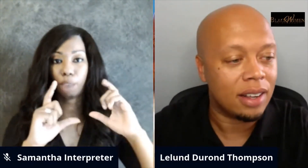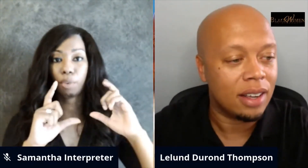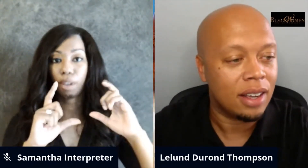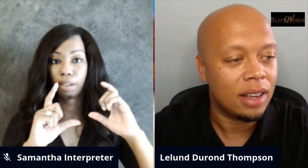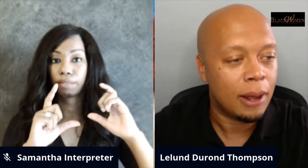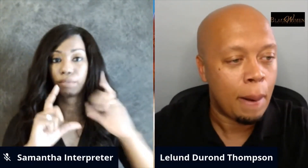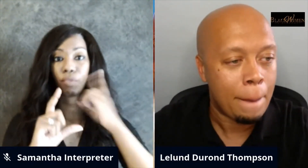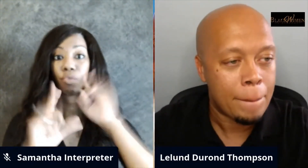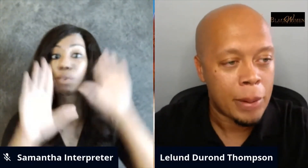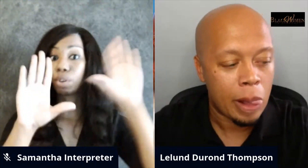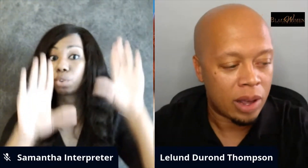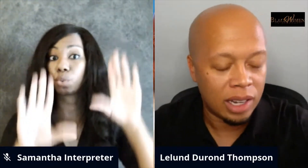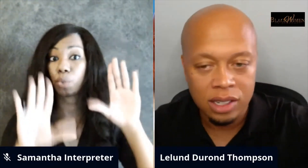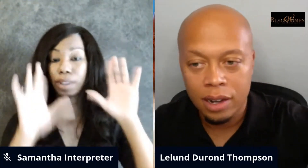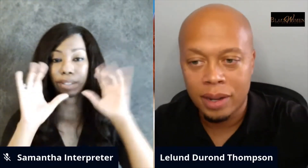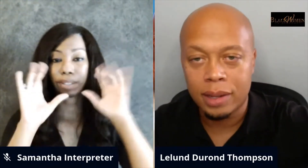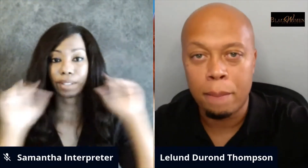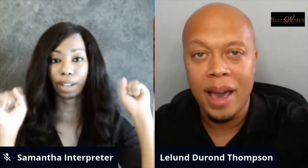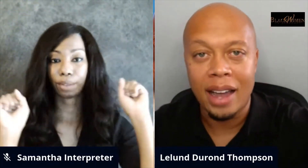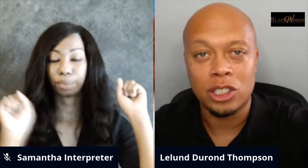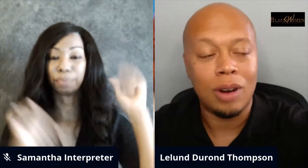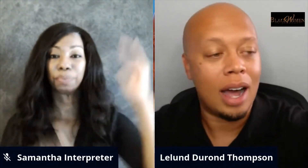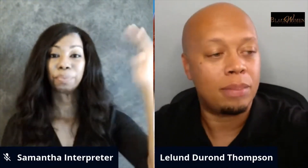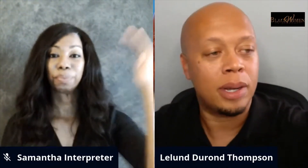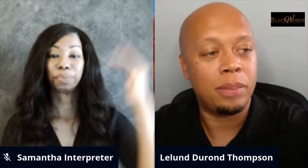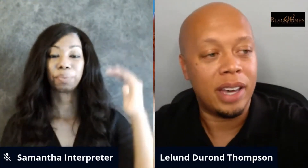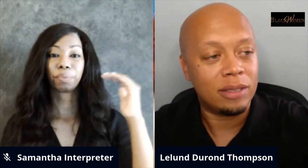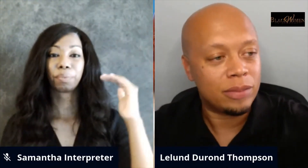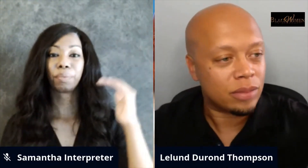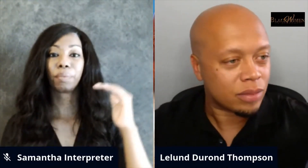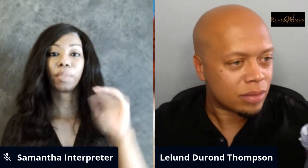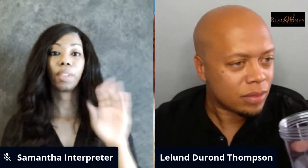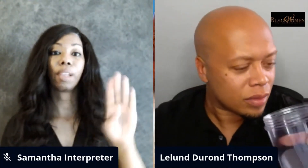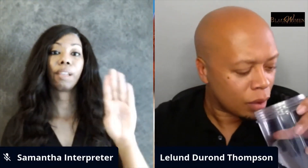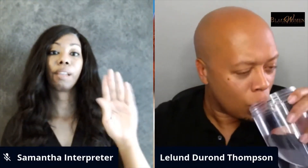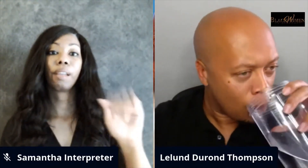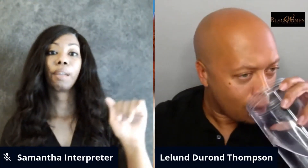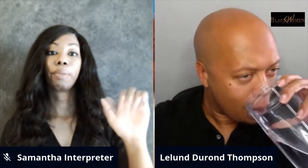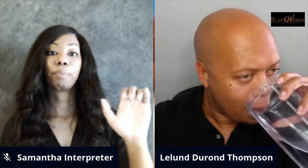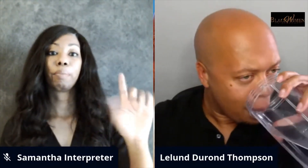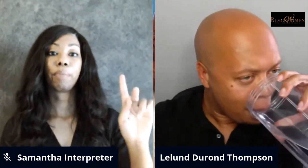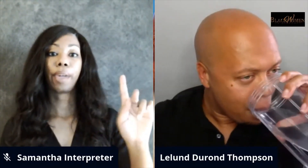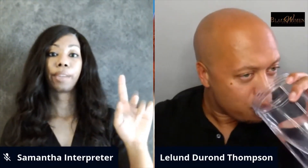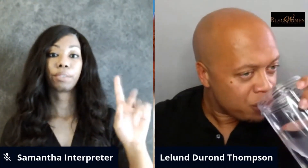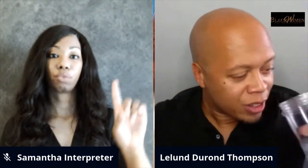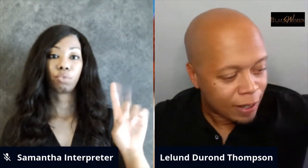end. Okay, let's talk about the backdrop a bit.